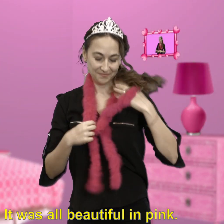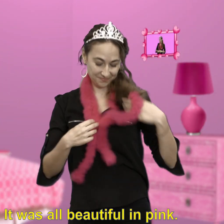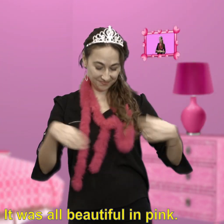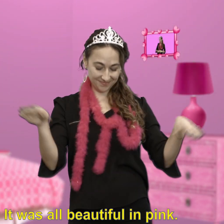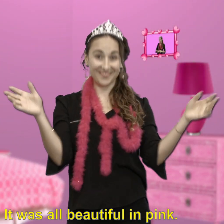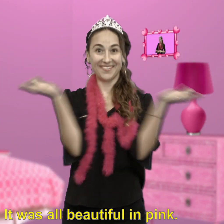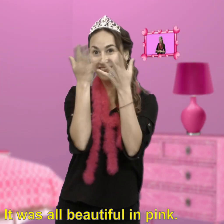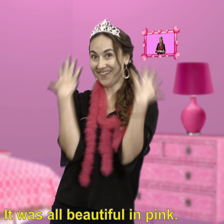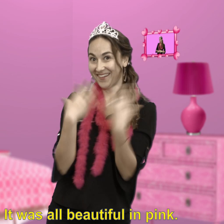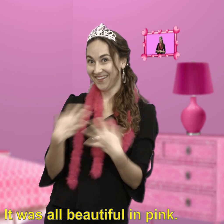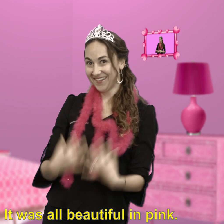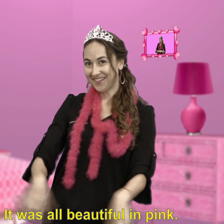It was all beautiful in pink.